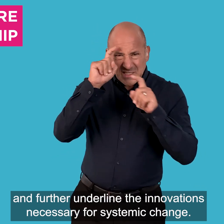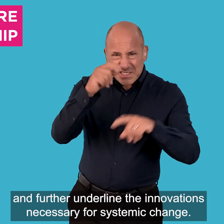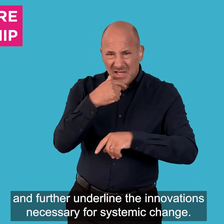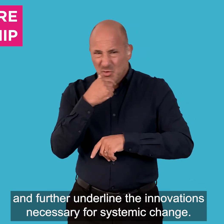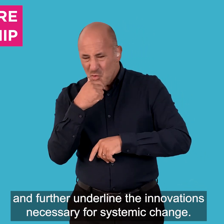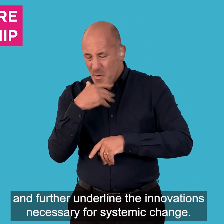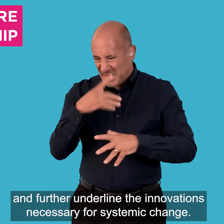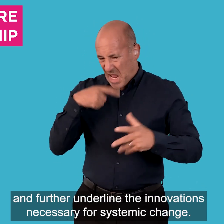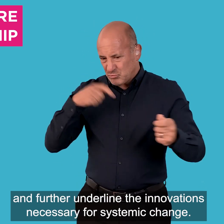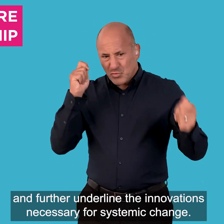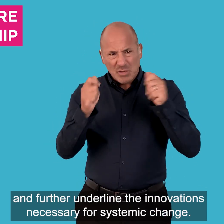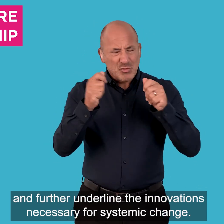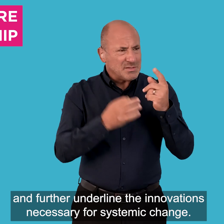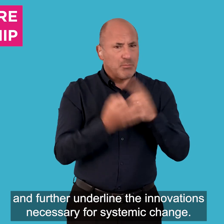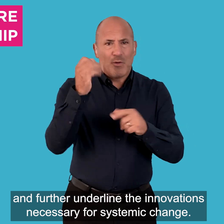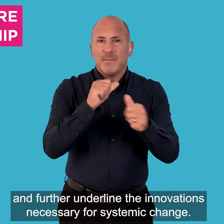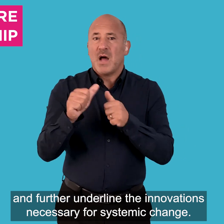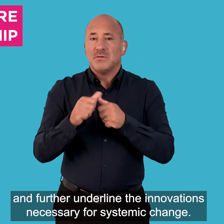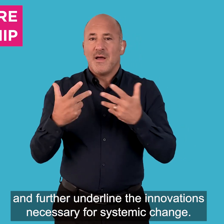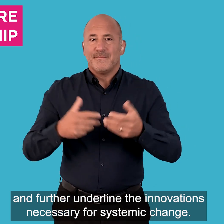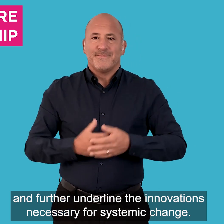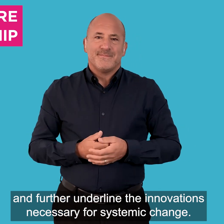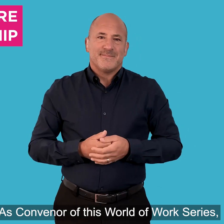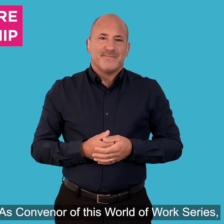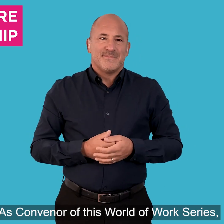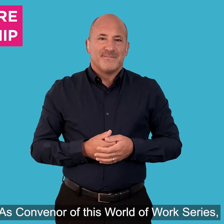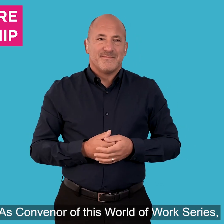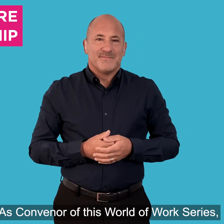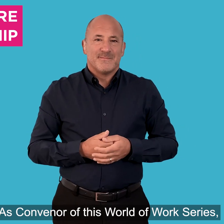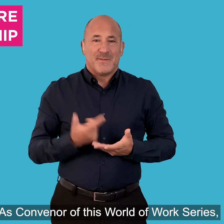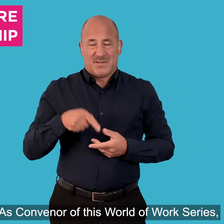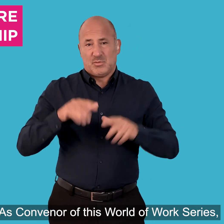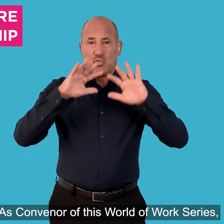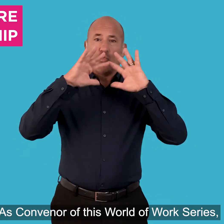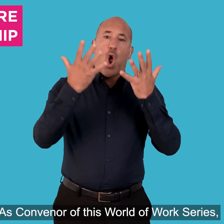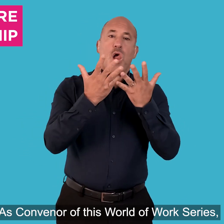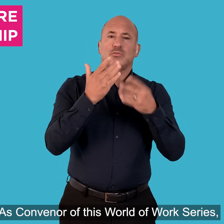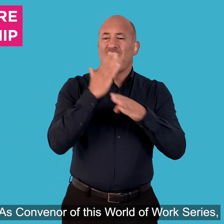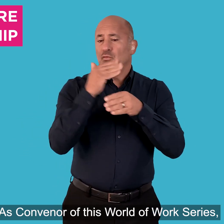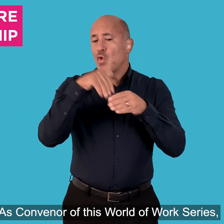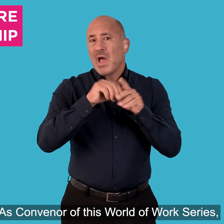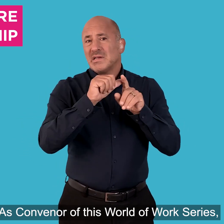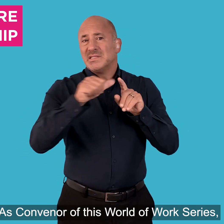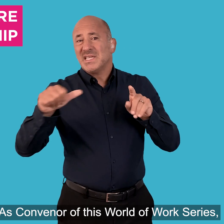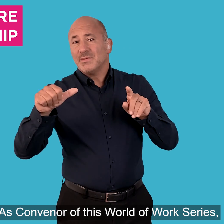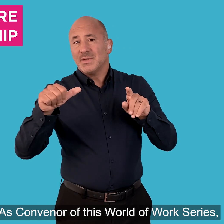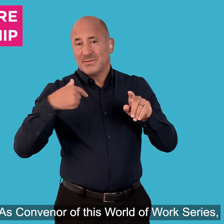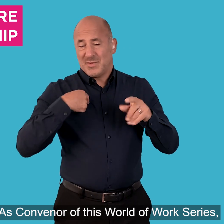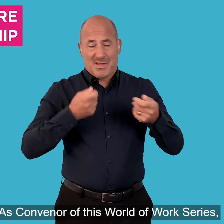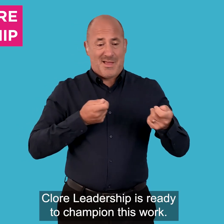underline the innovations necessary for systemic change. As convener of this World of Work series,